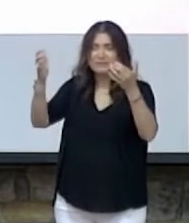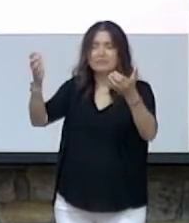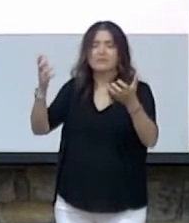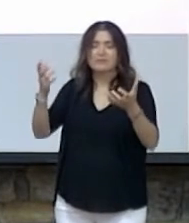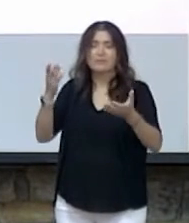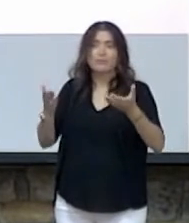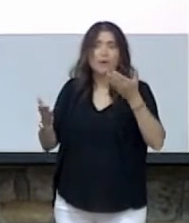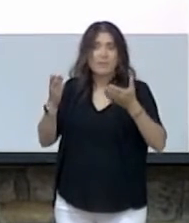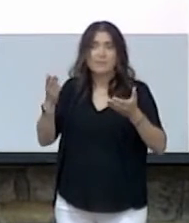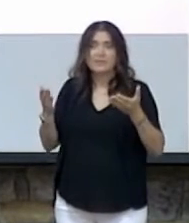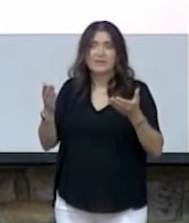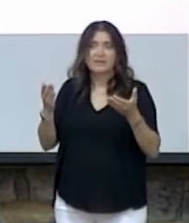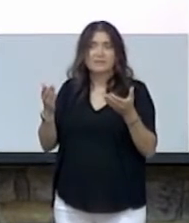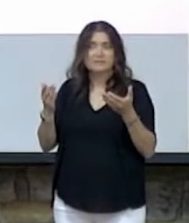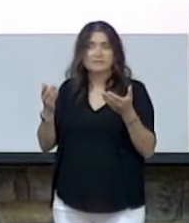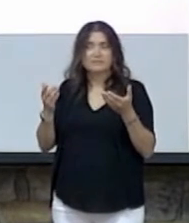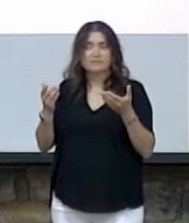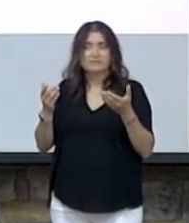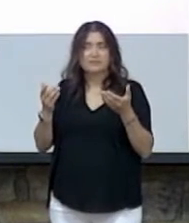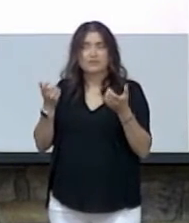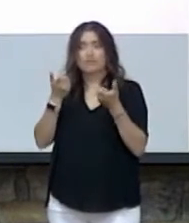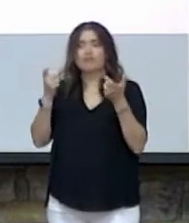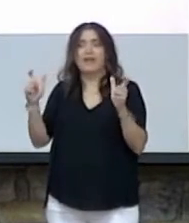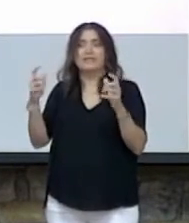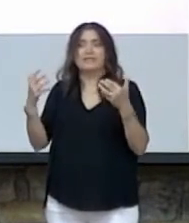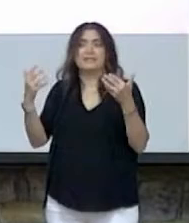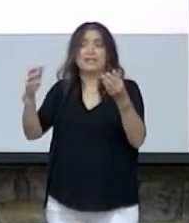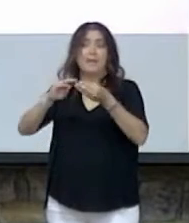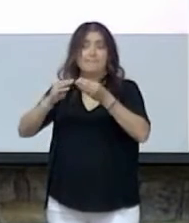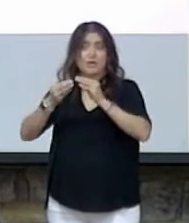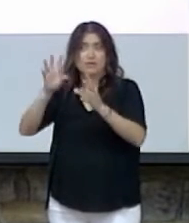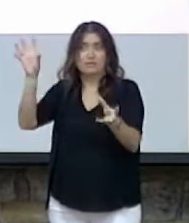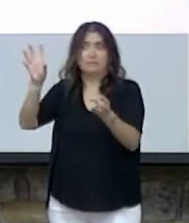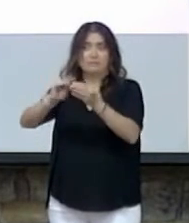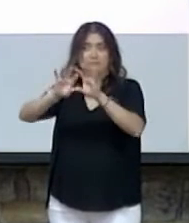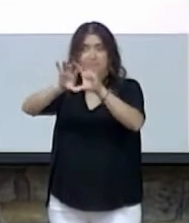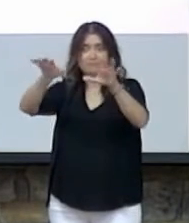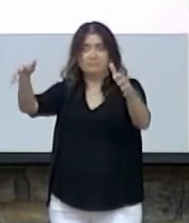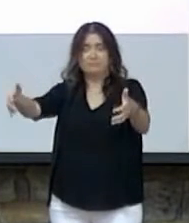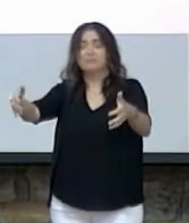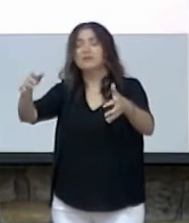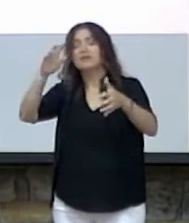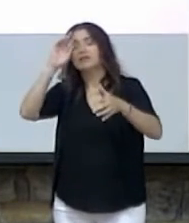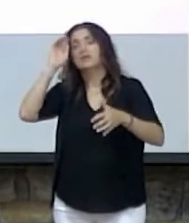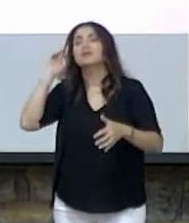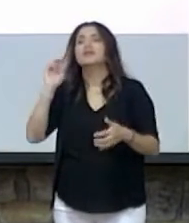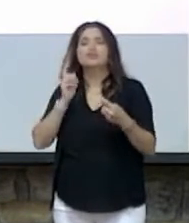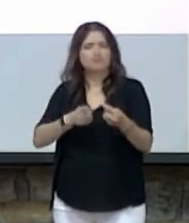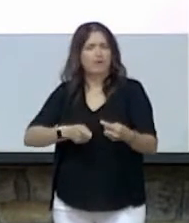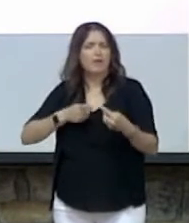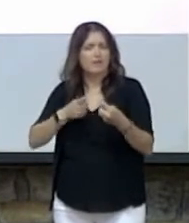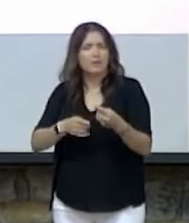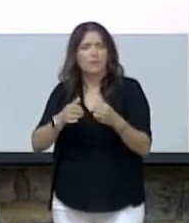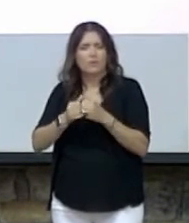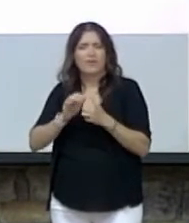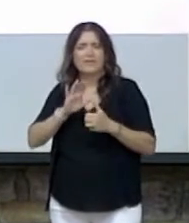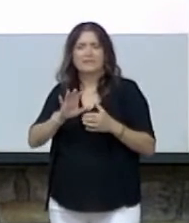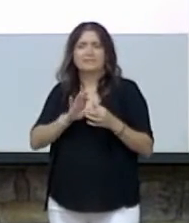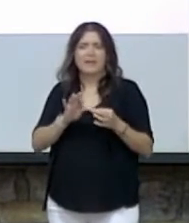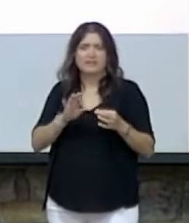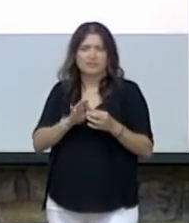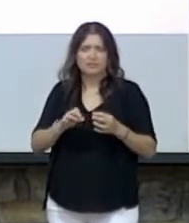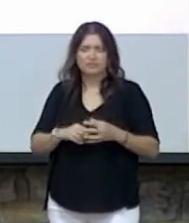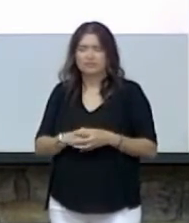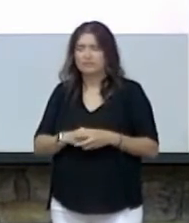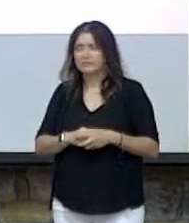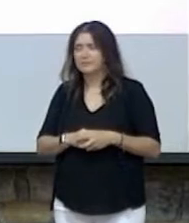the greatest point, at least in terms of audience following in his ministry, is struggling with the message.